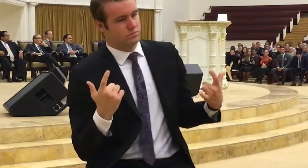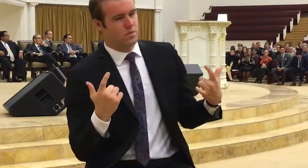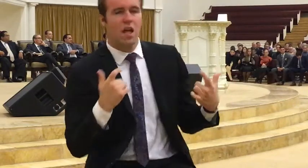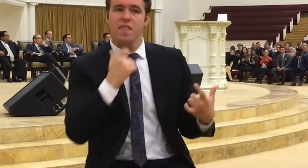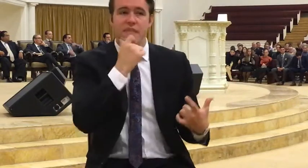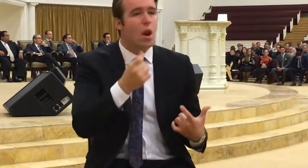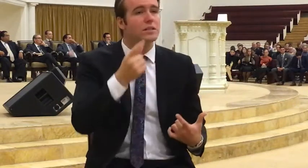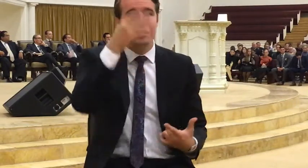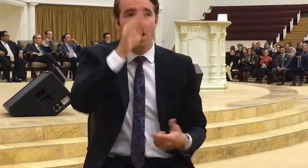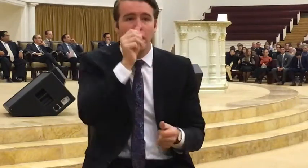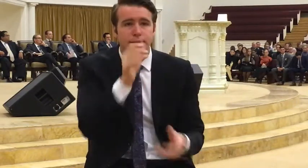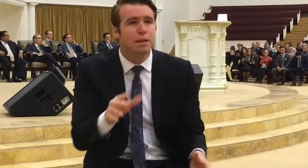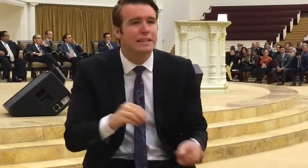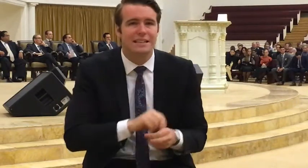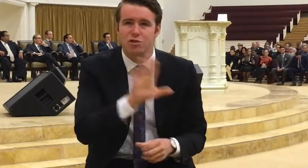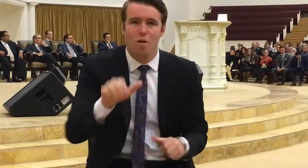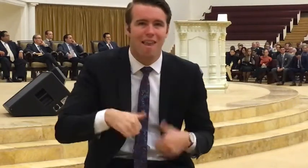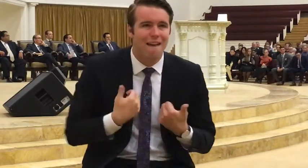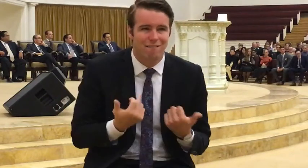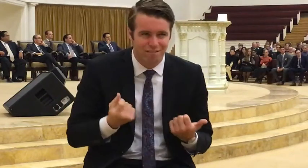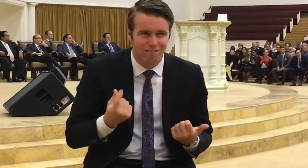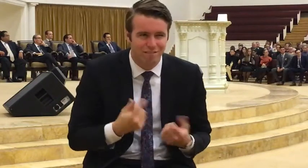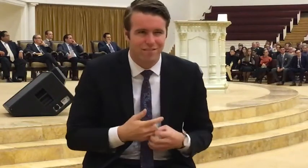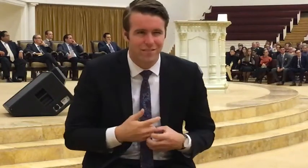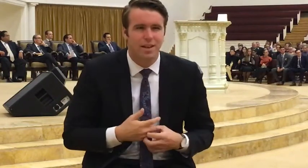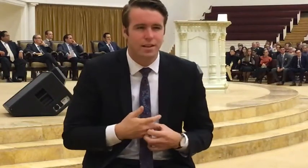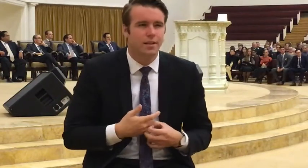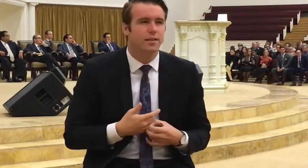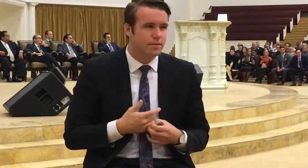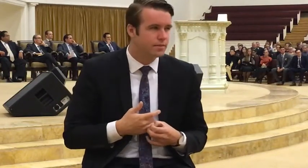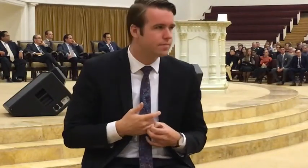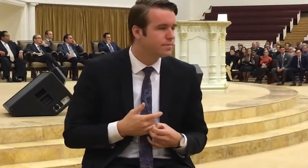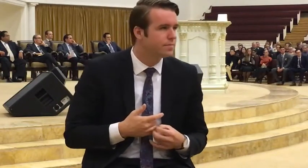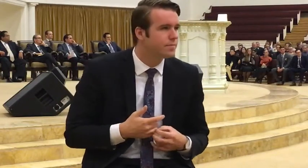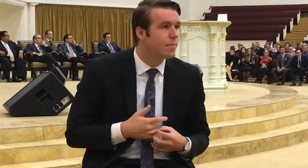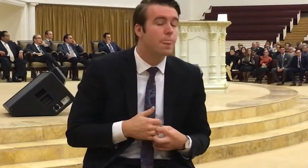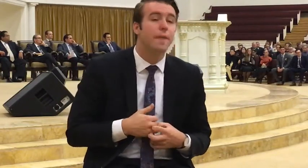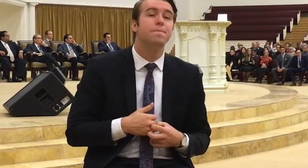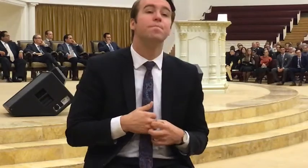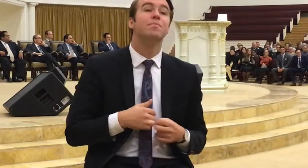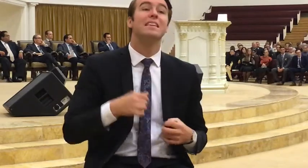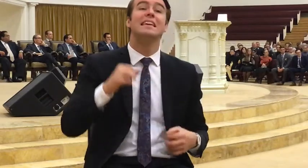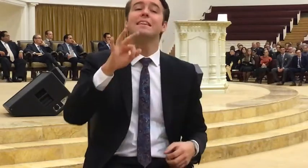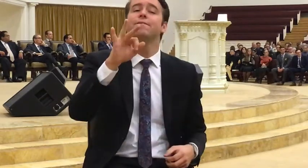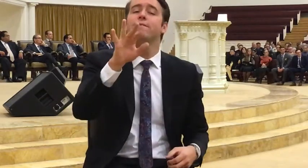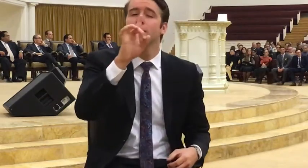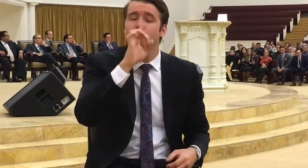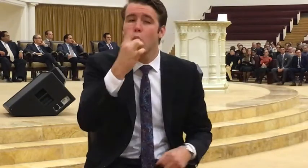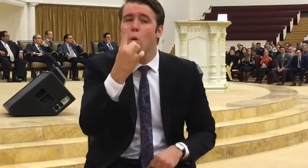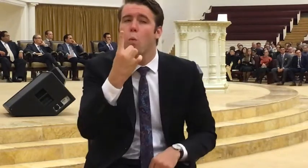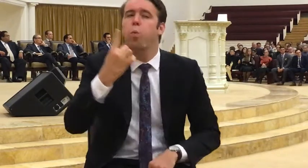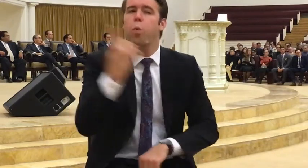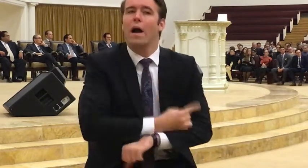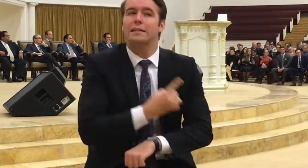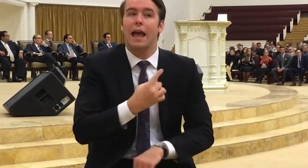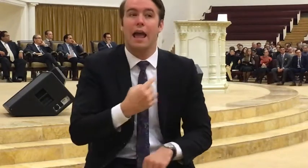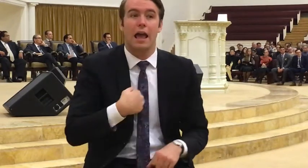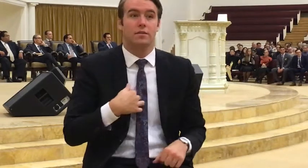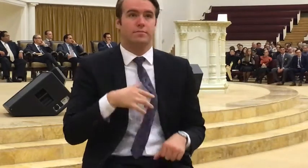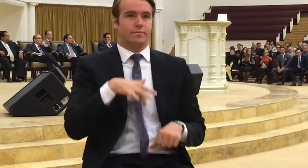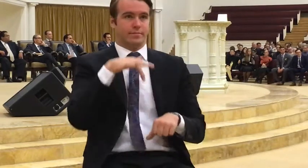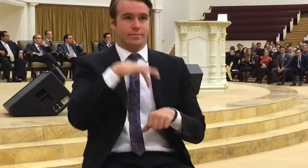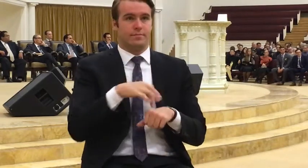the blessing of God in their life. Come on, all right? If you could go with me for one day to some of the places we